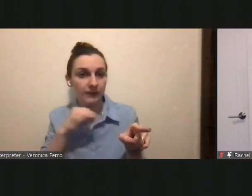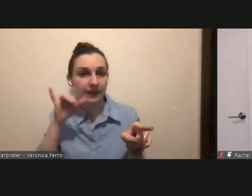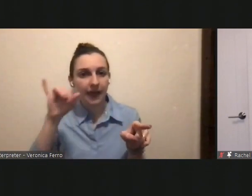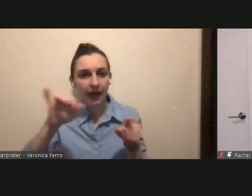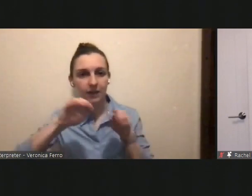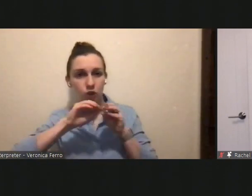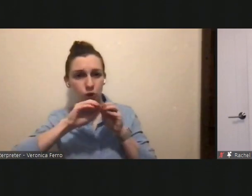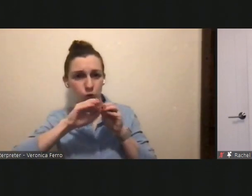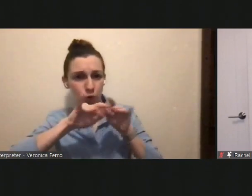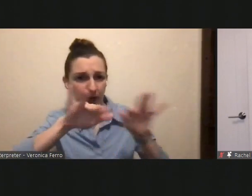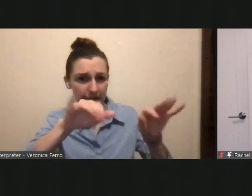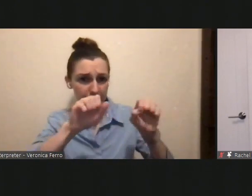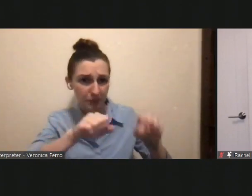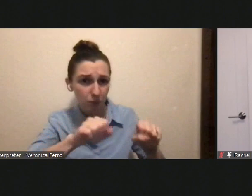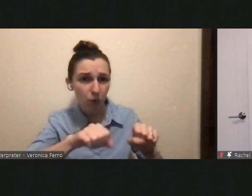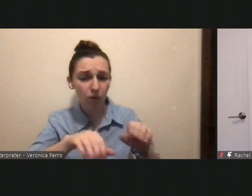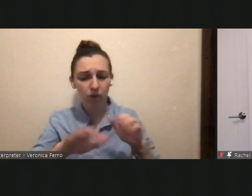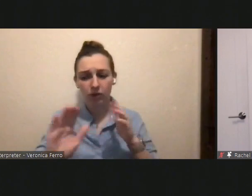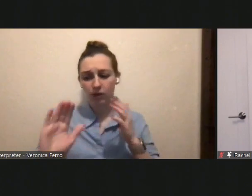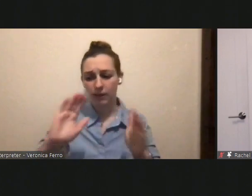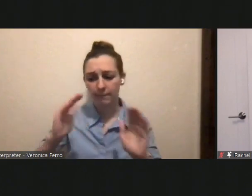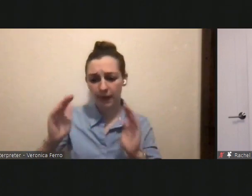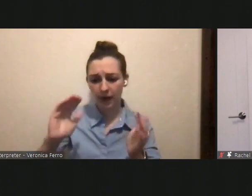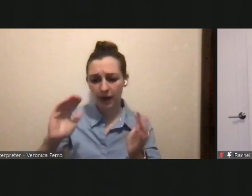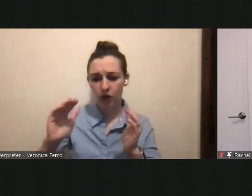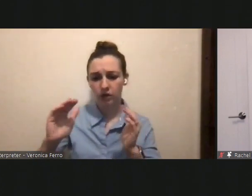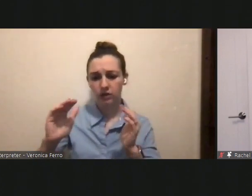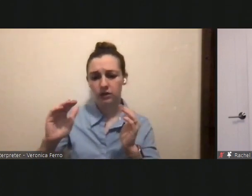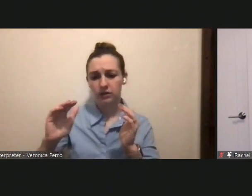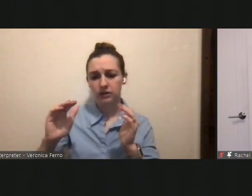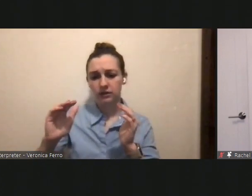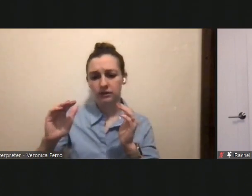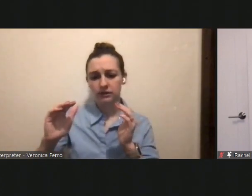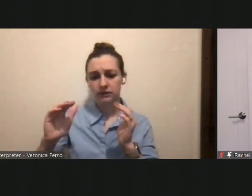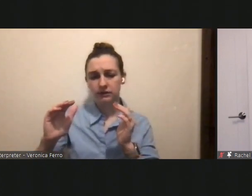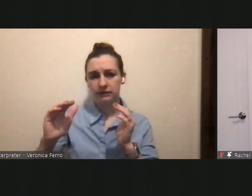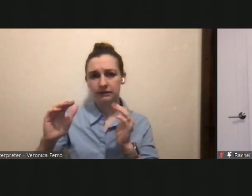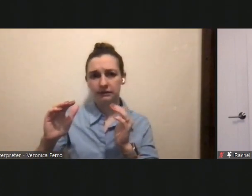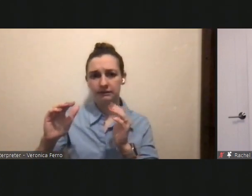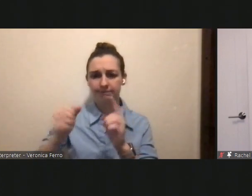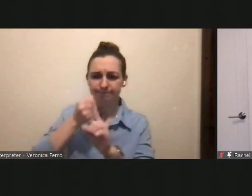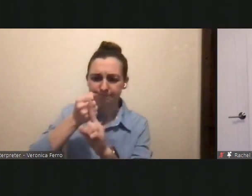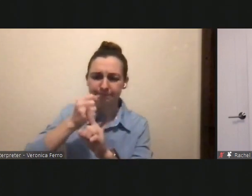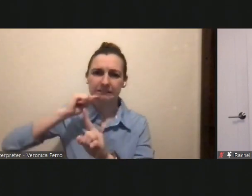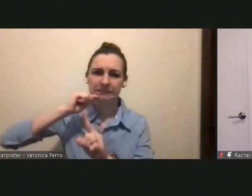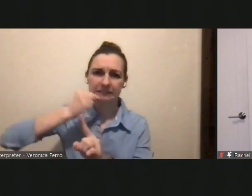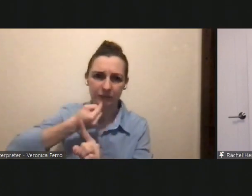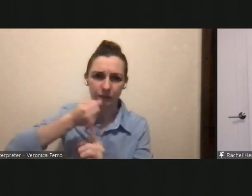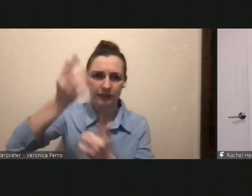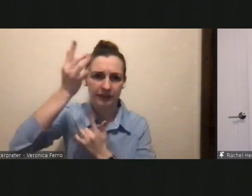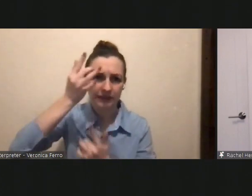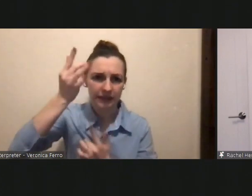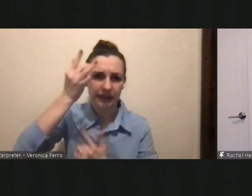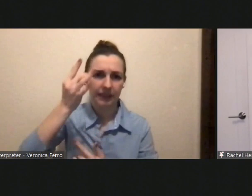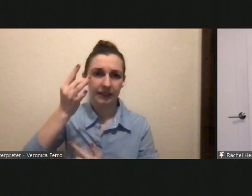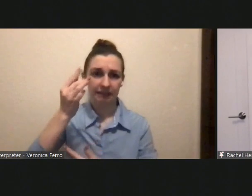in, the host versus it overtaking the Delta variant as the dominant strain?